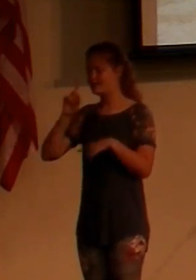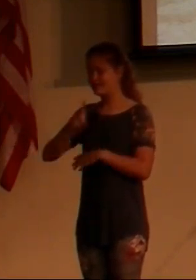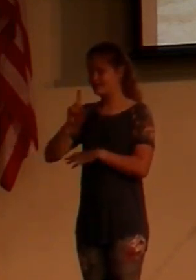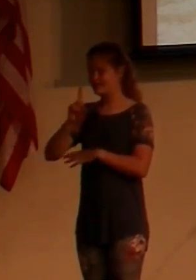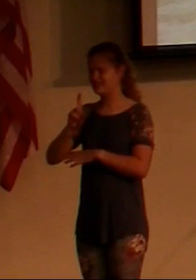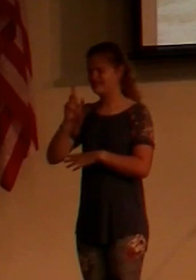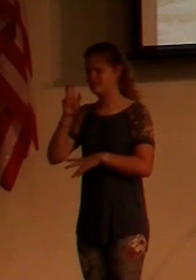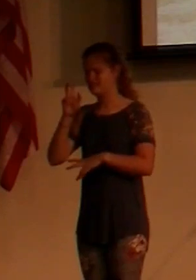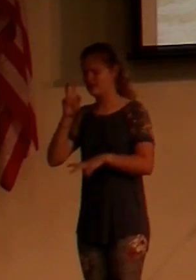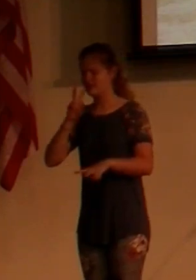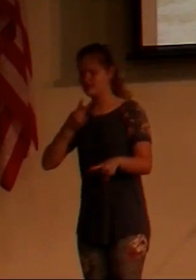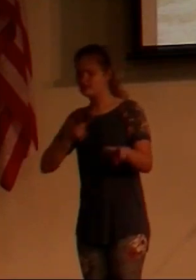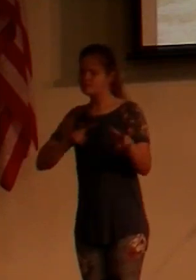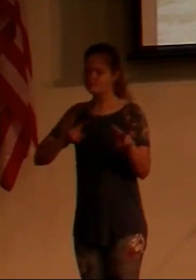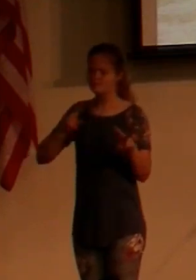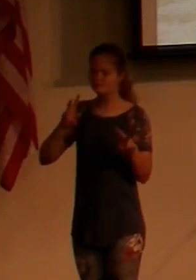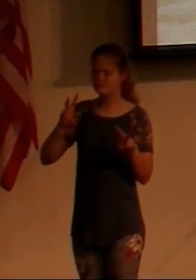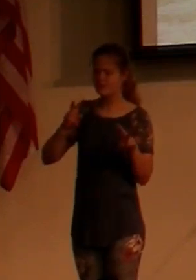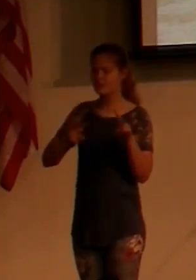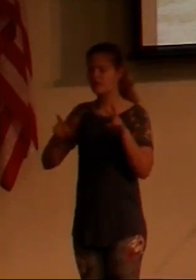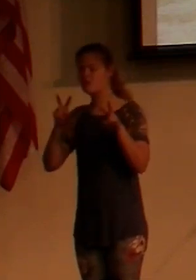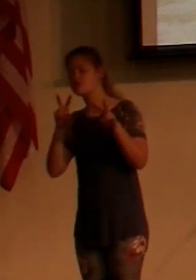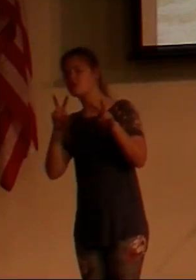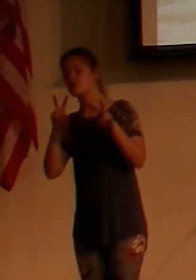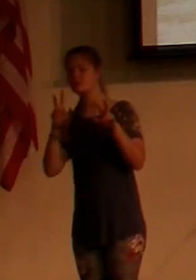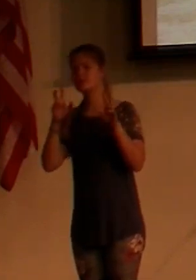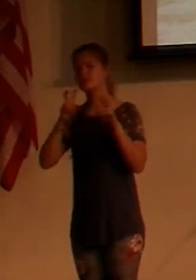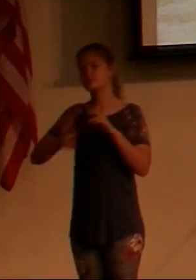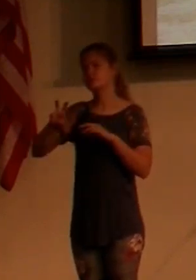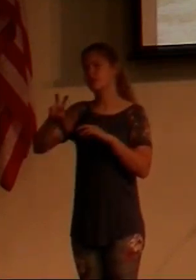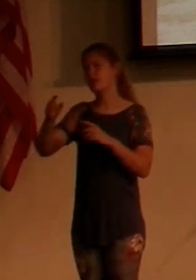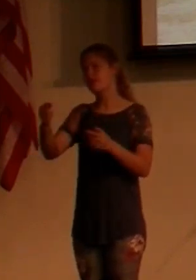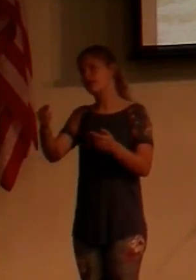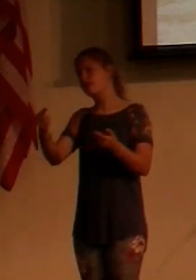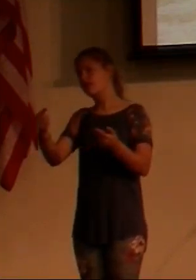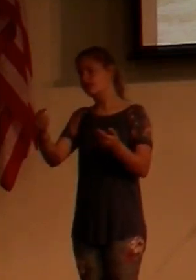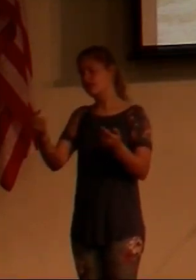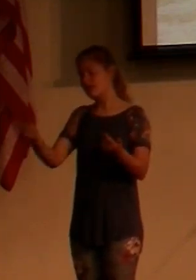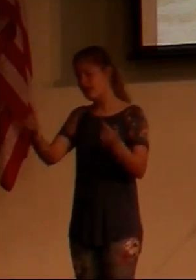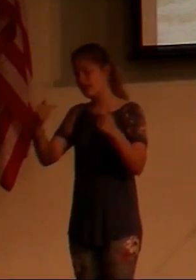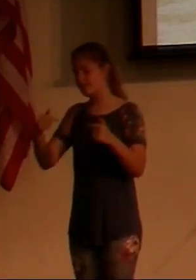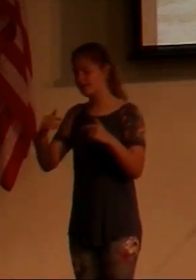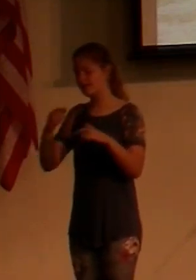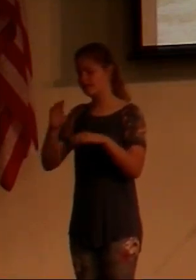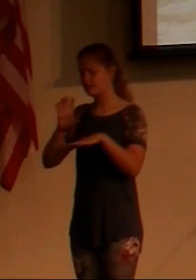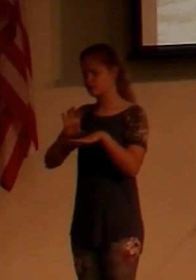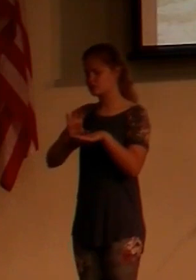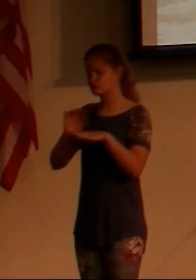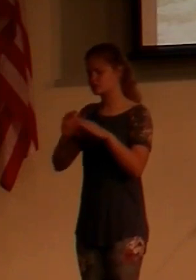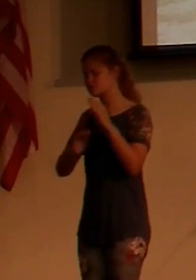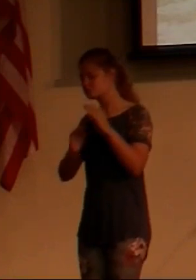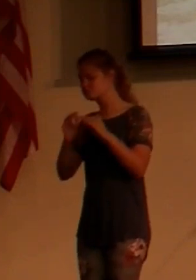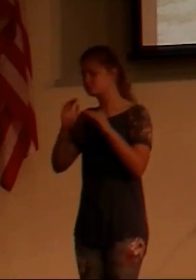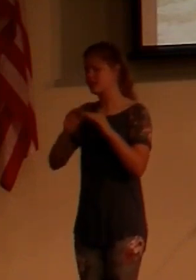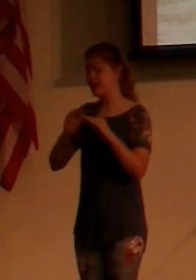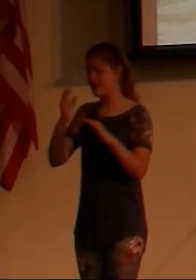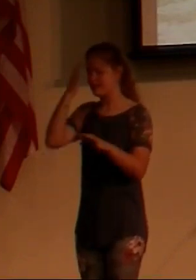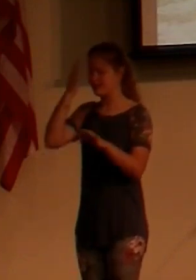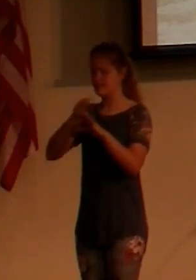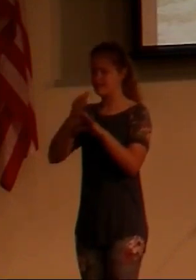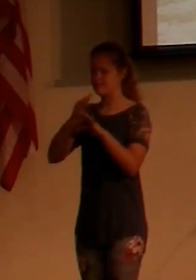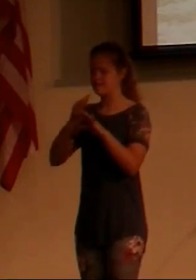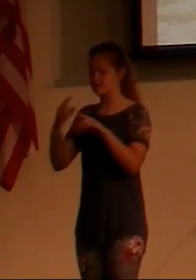they were looking forward to this trip coming and building the congregation back up, helping them get their faith back on